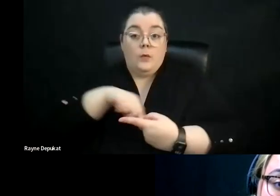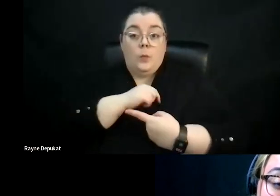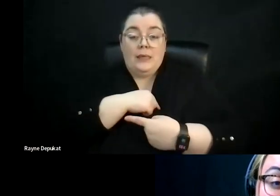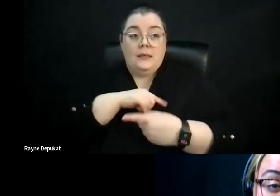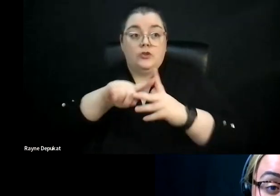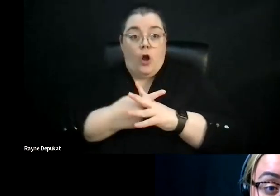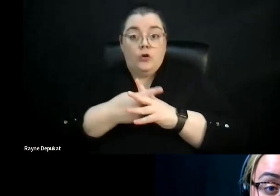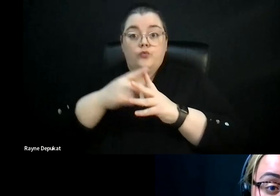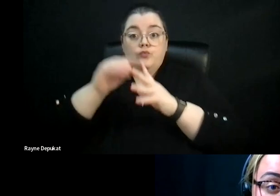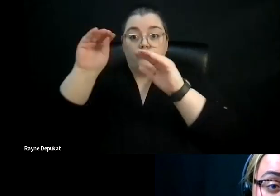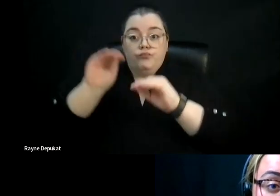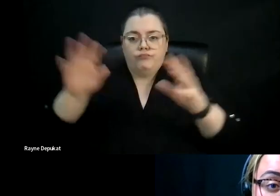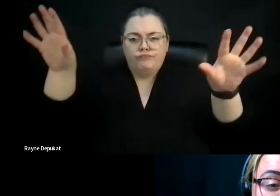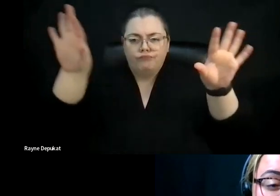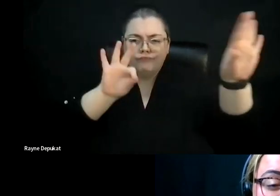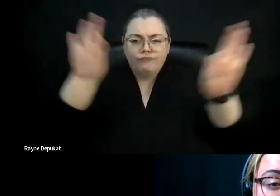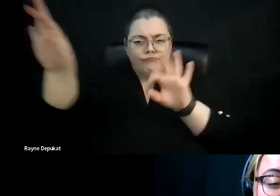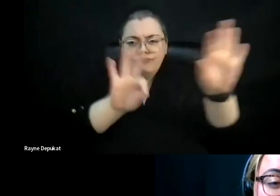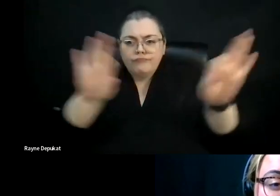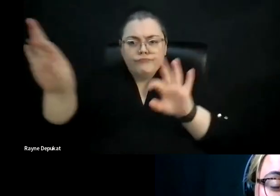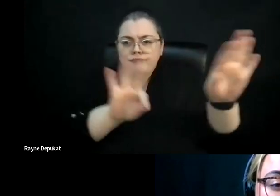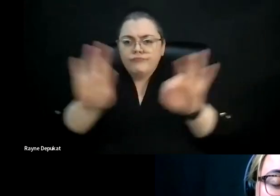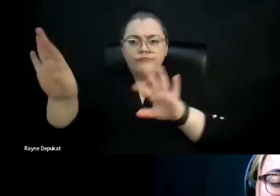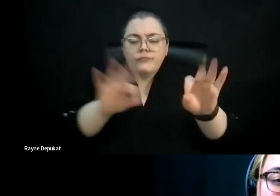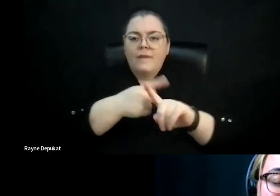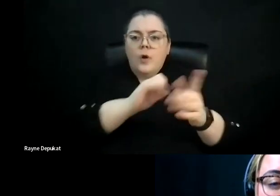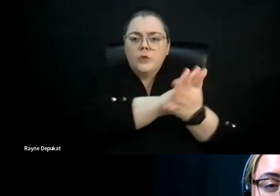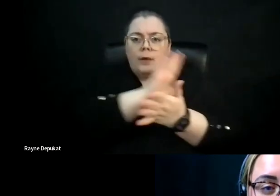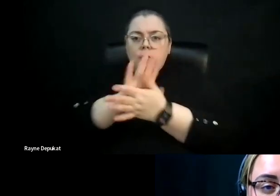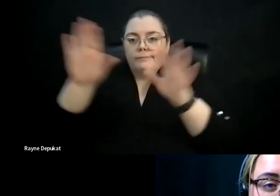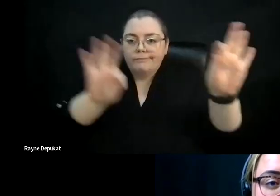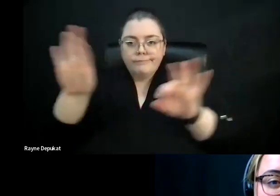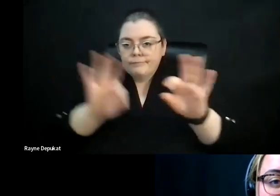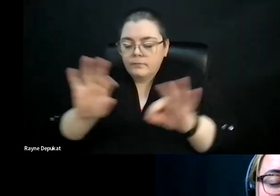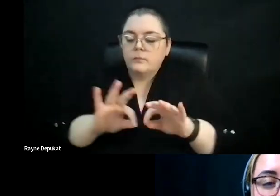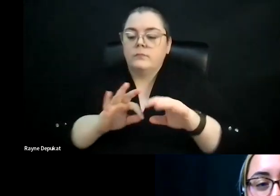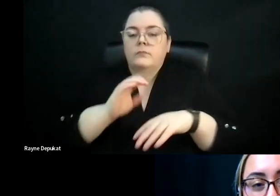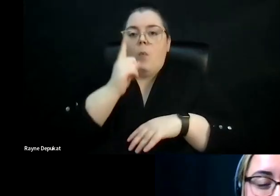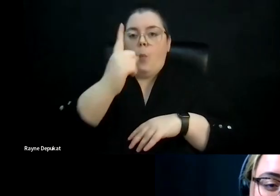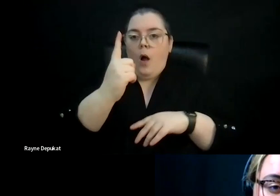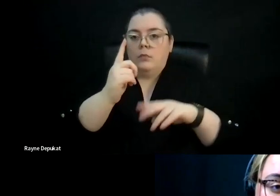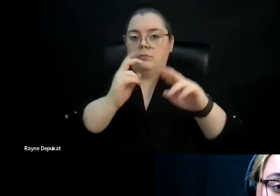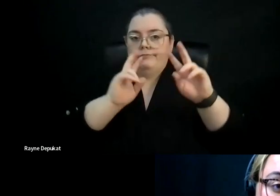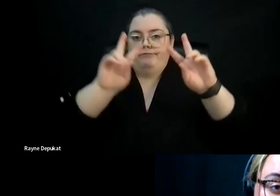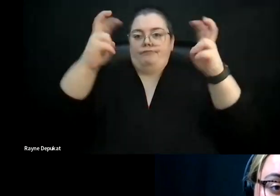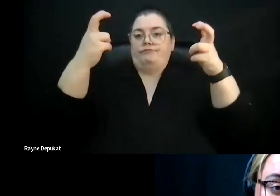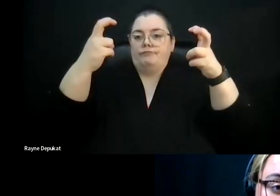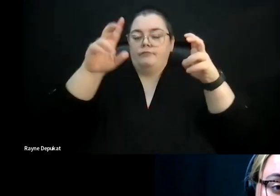And for me, when we really start to make this document and find all these pieces and piece together this one document,